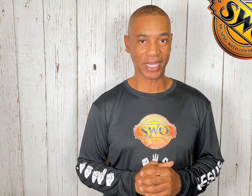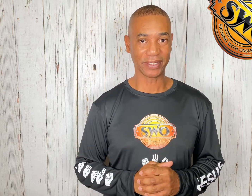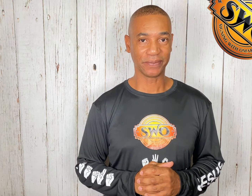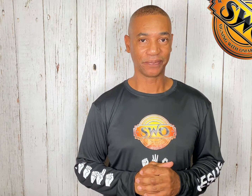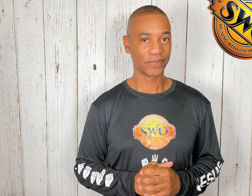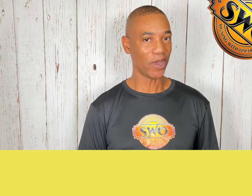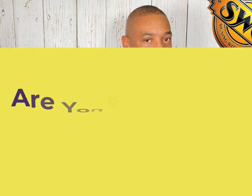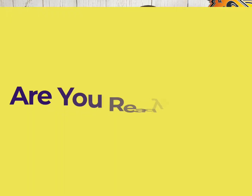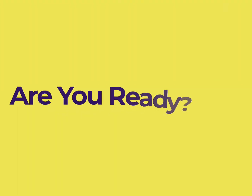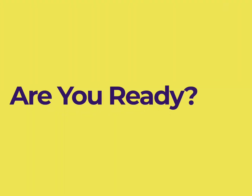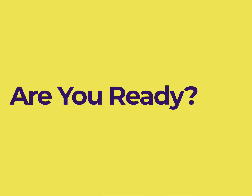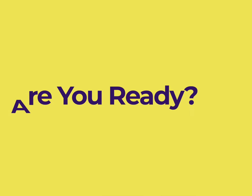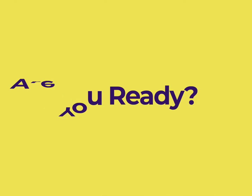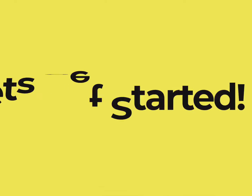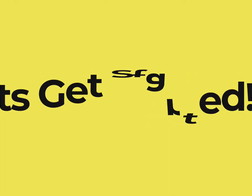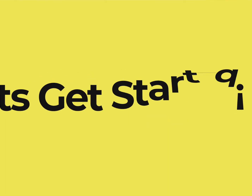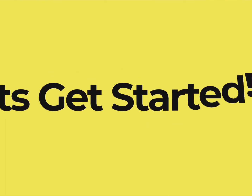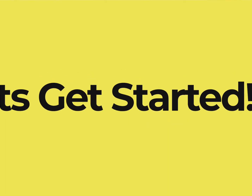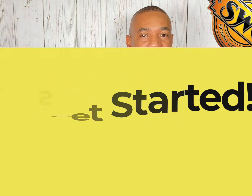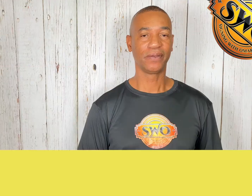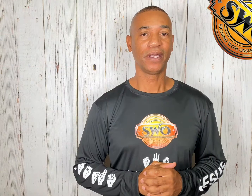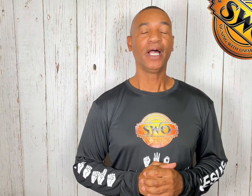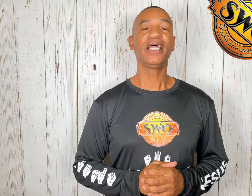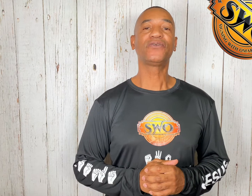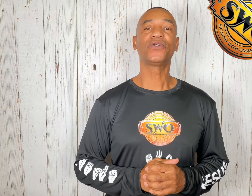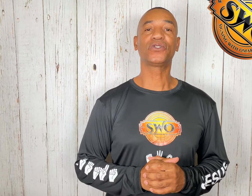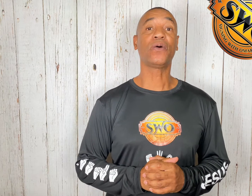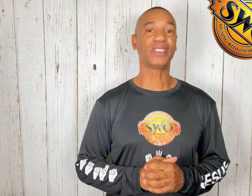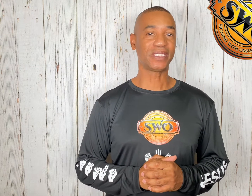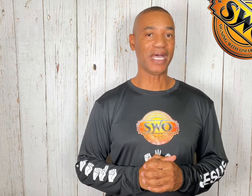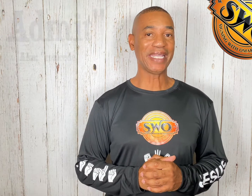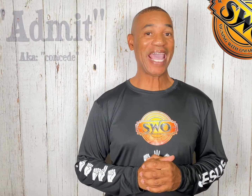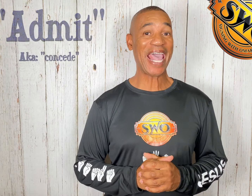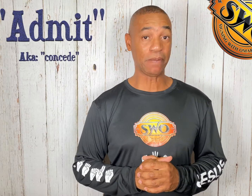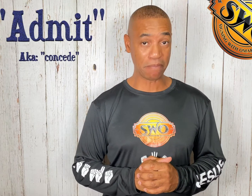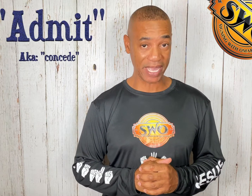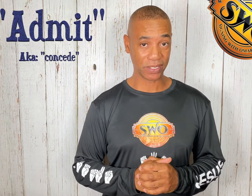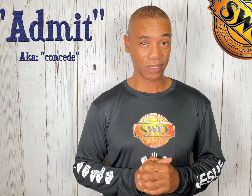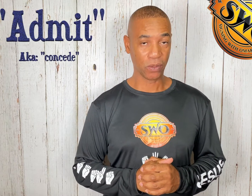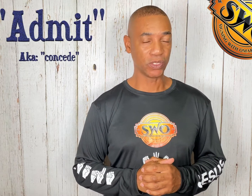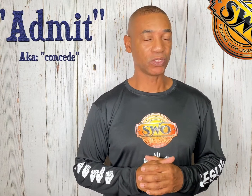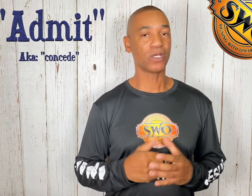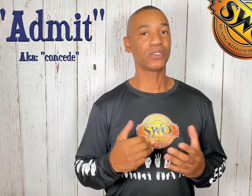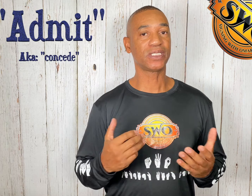Signs. Are you ready? Let's get started. Let's first start with the sign admit, which is also the sign